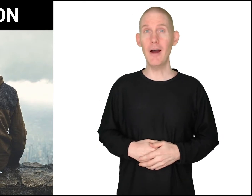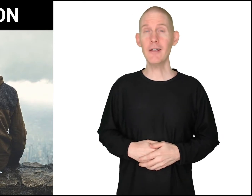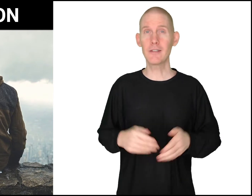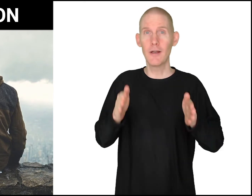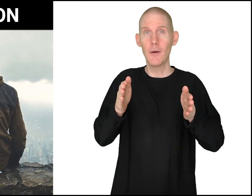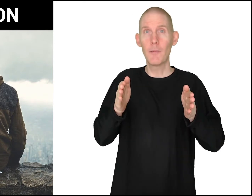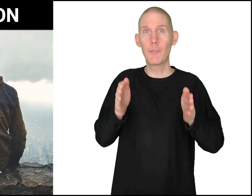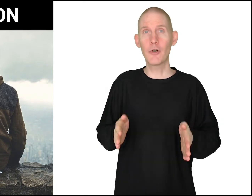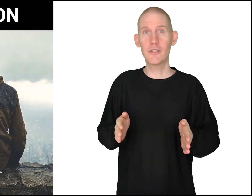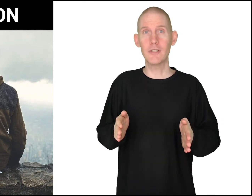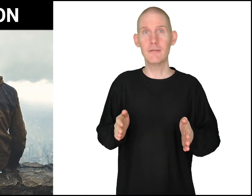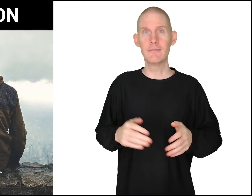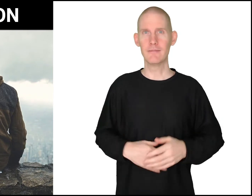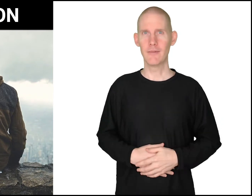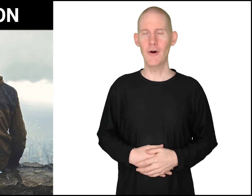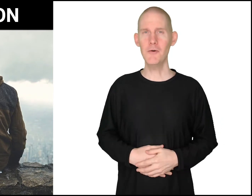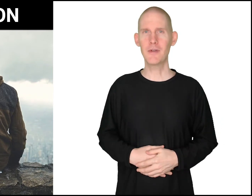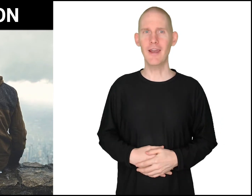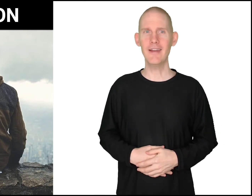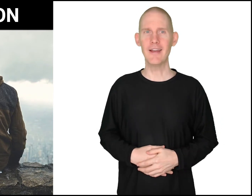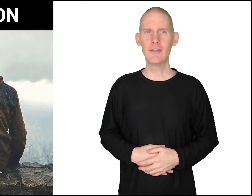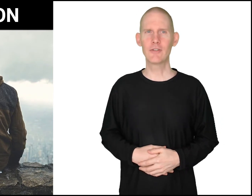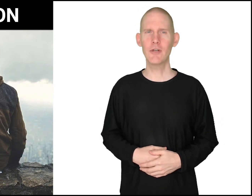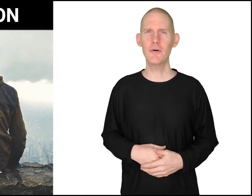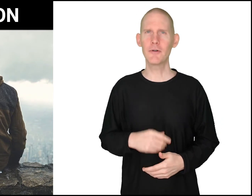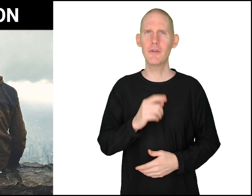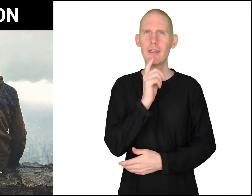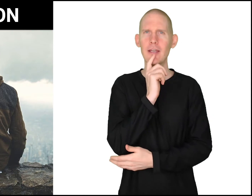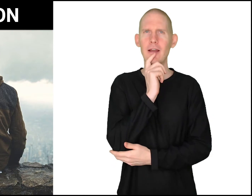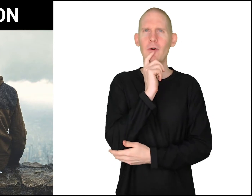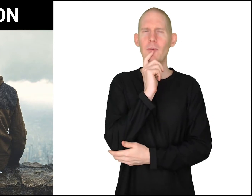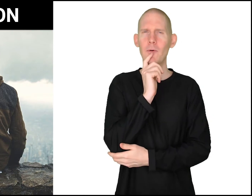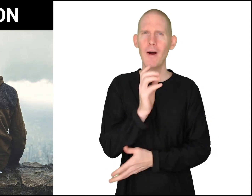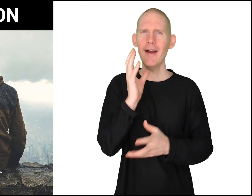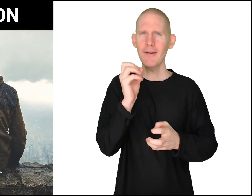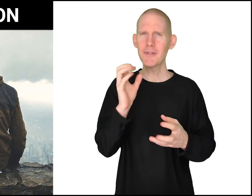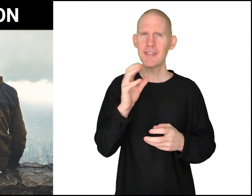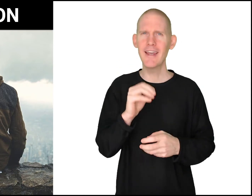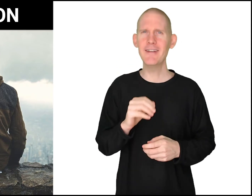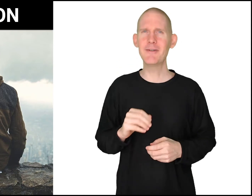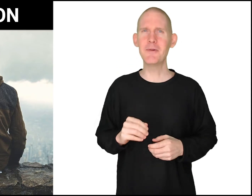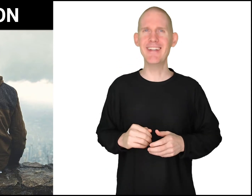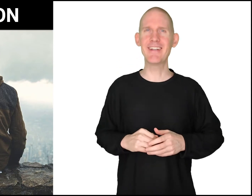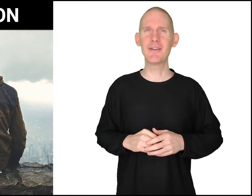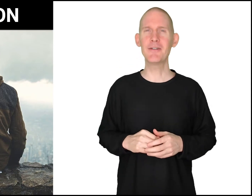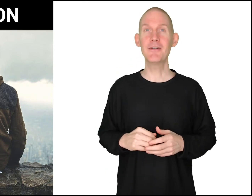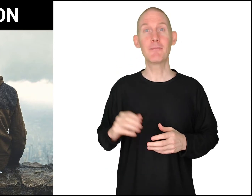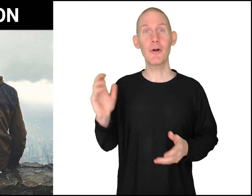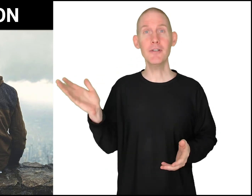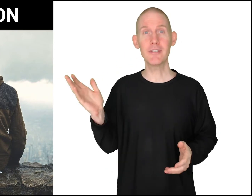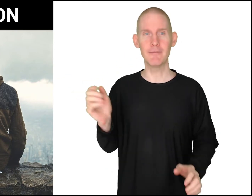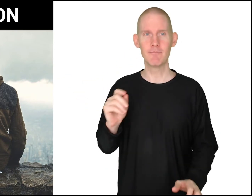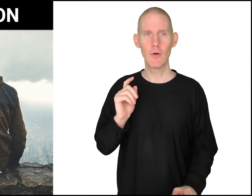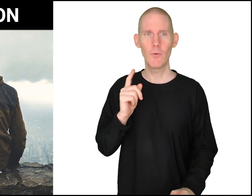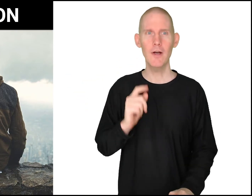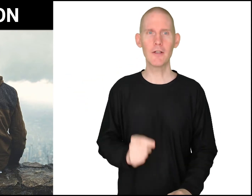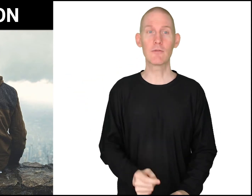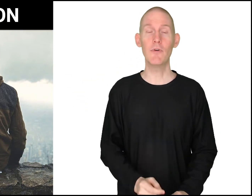box, person. Okay, so you're thinking, well, why, once again, do we need to learn person? Well, it's